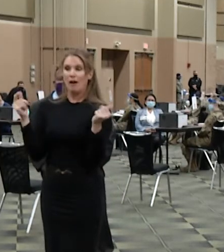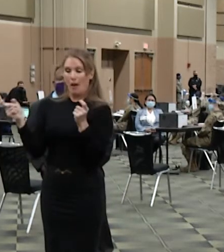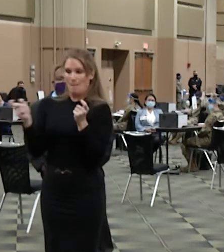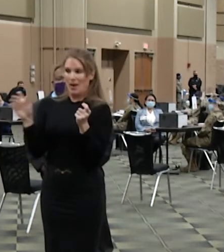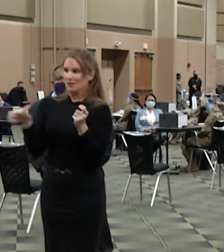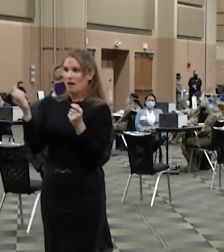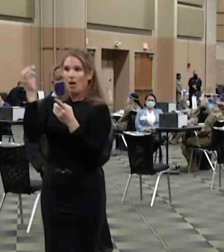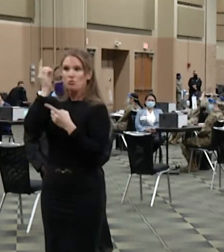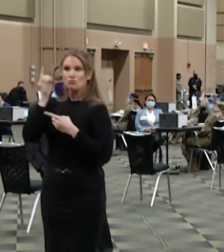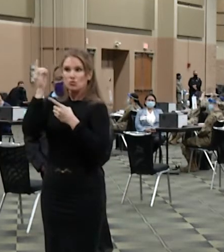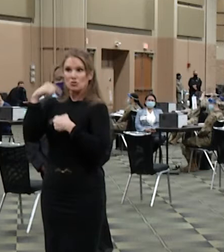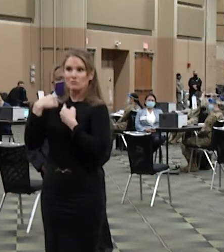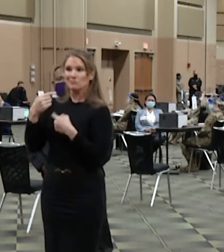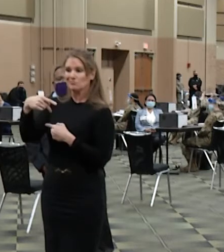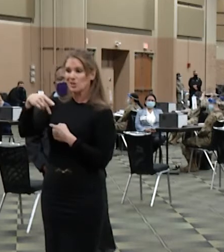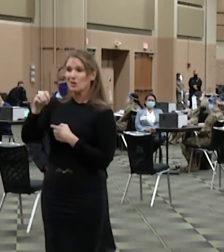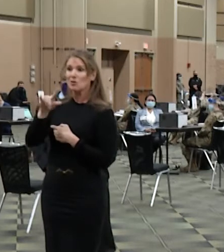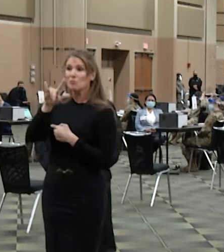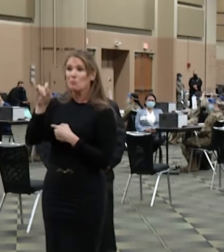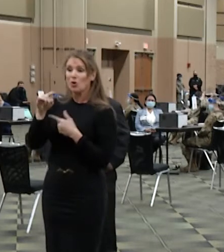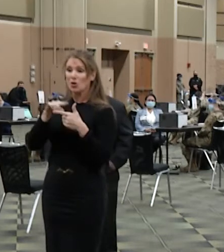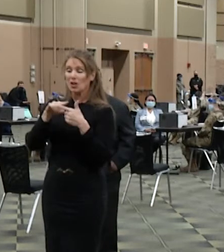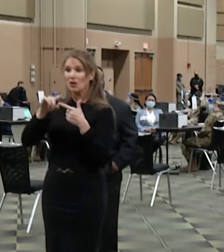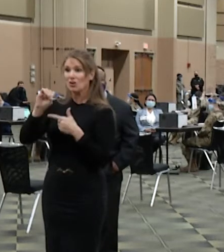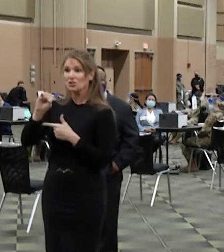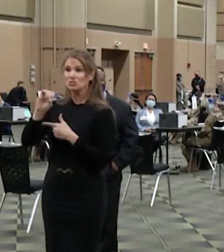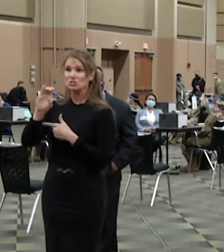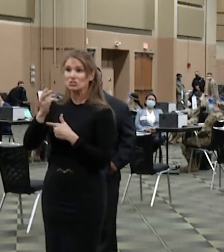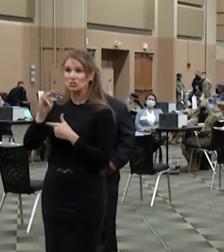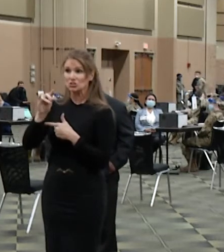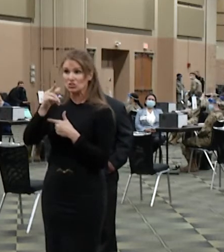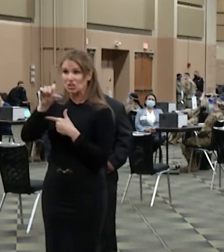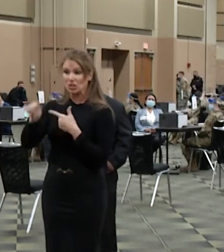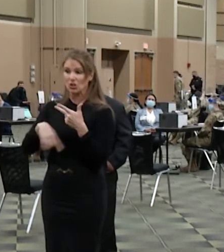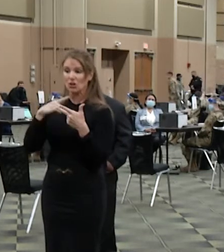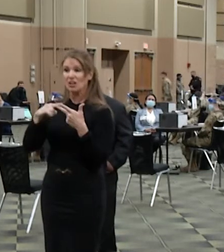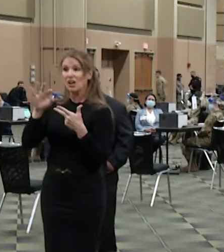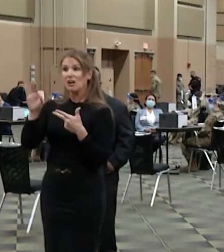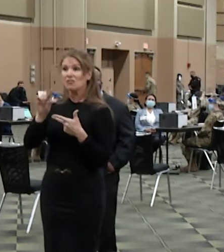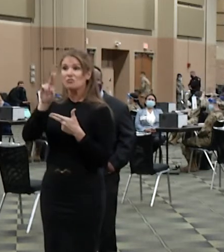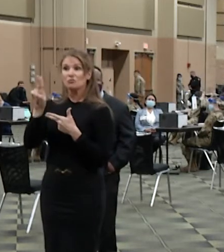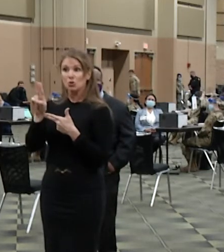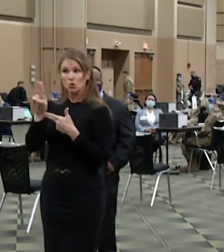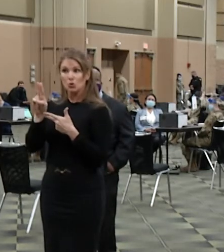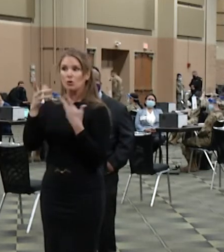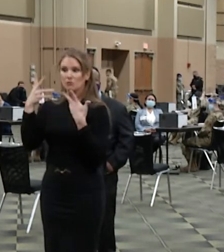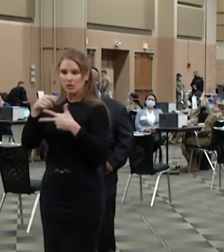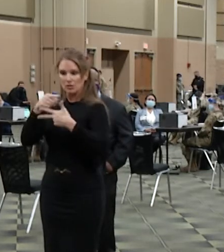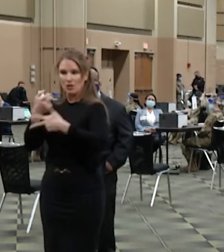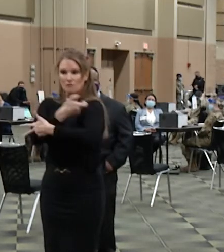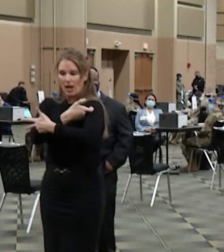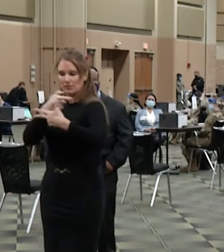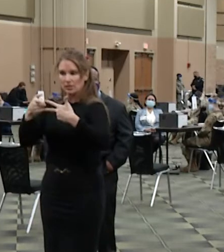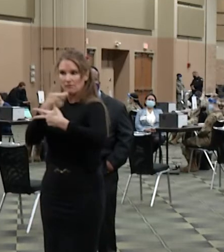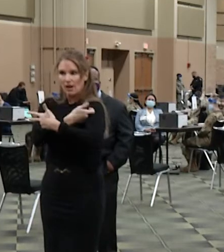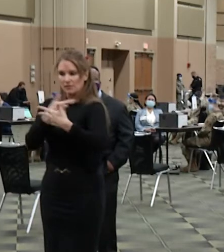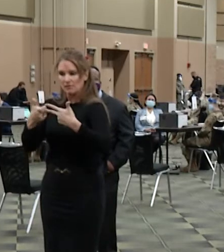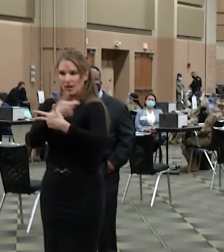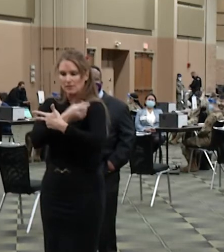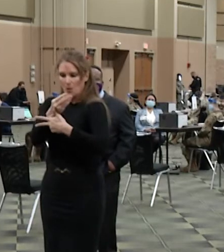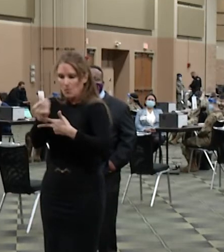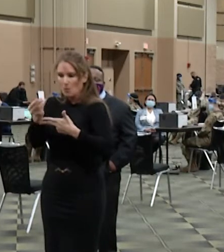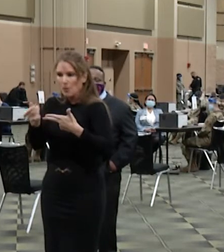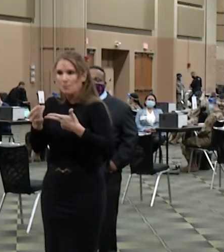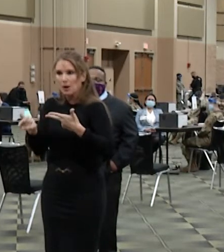managed other diseases such as polio, shingles, and yes, even the flu with vaccines. We will